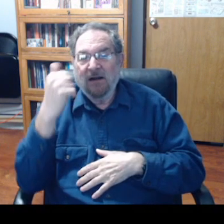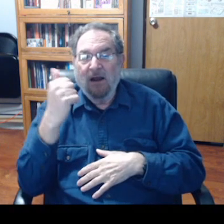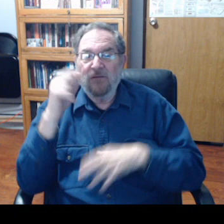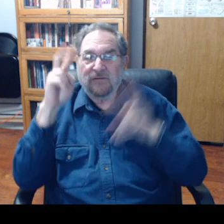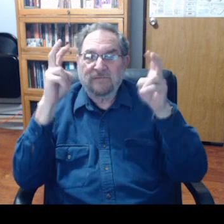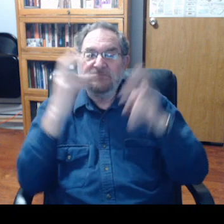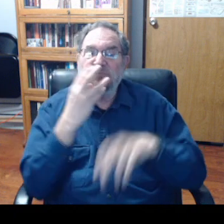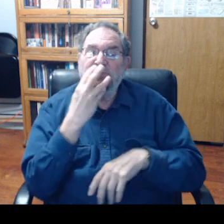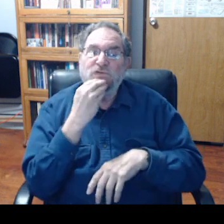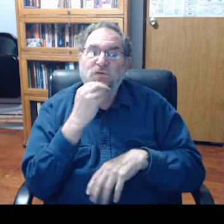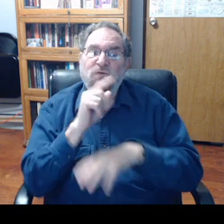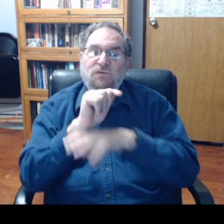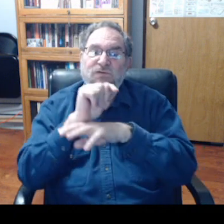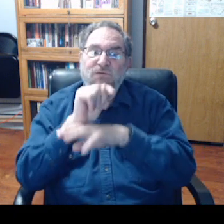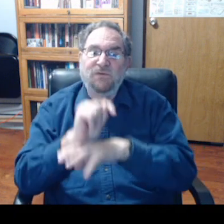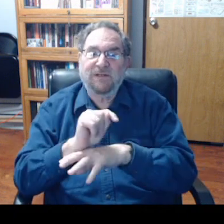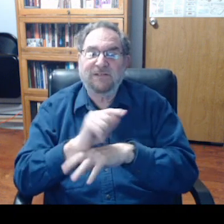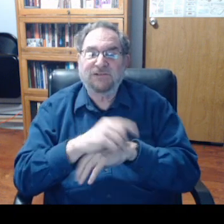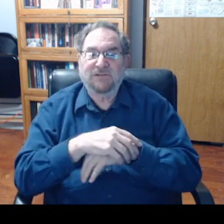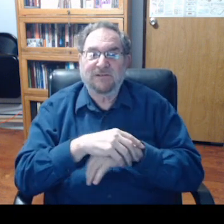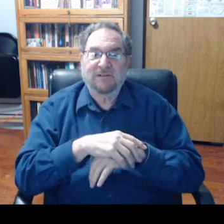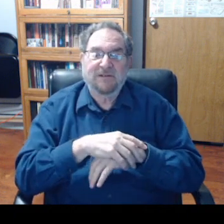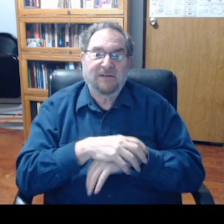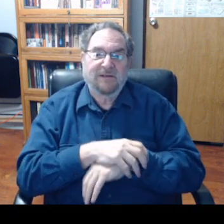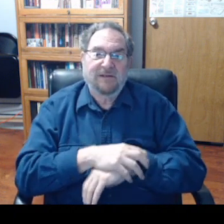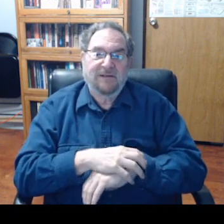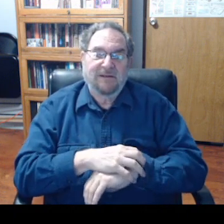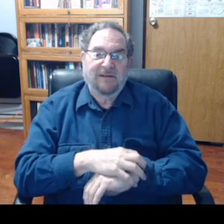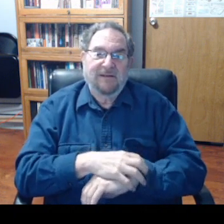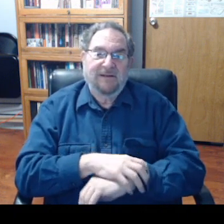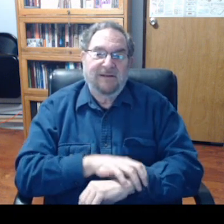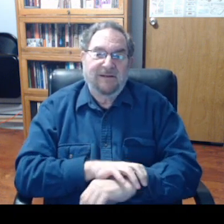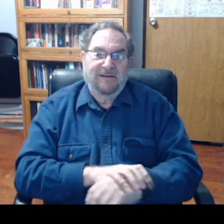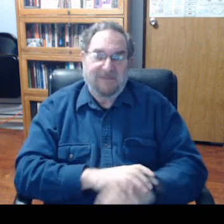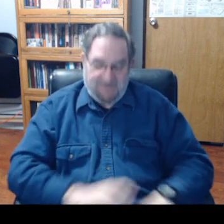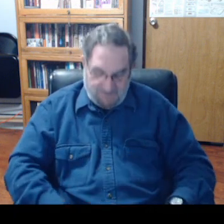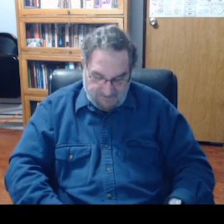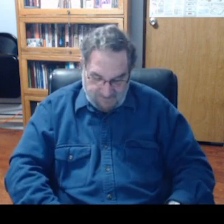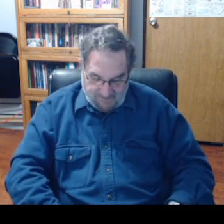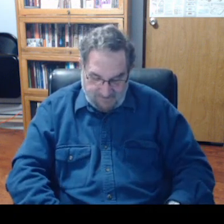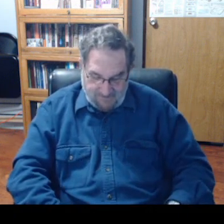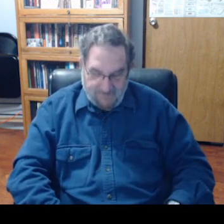That is another Jewish tradition.